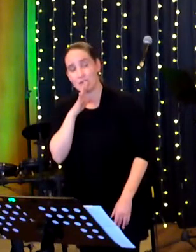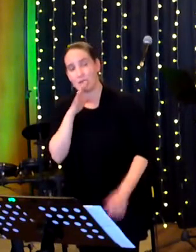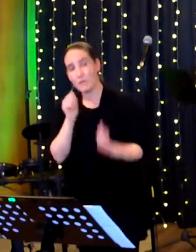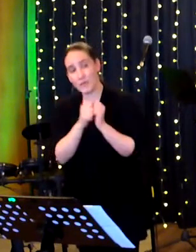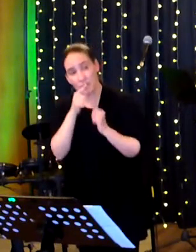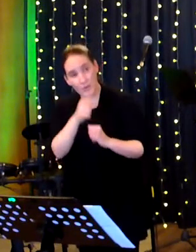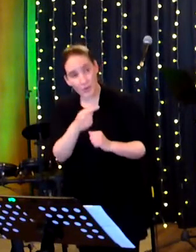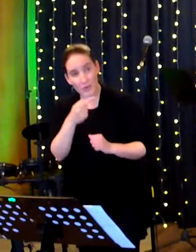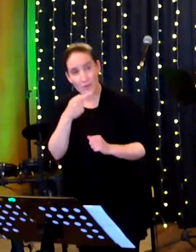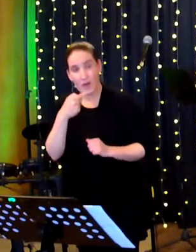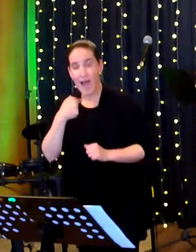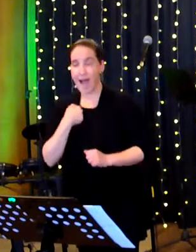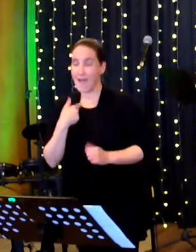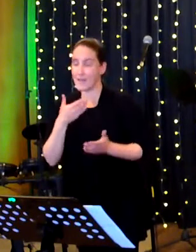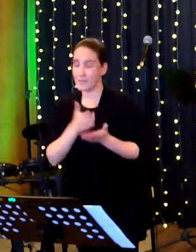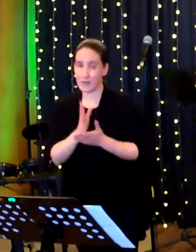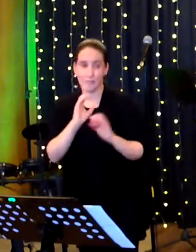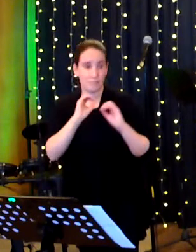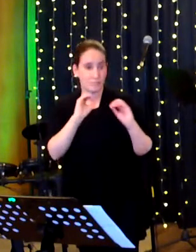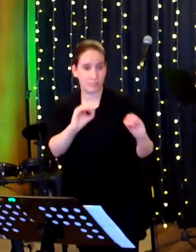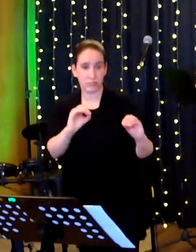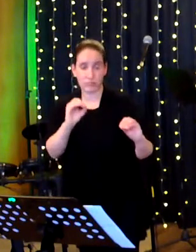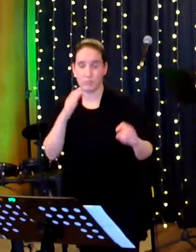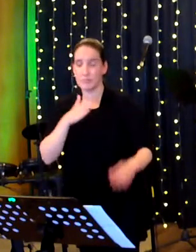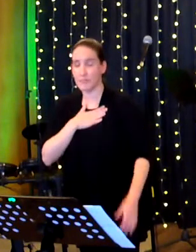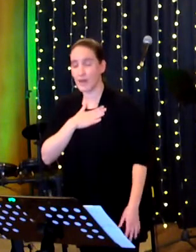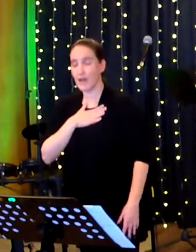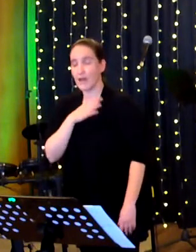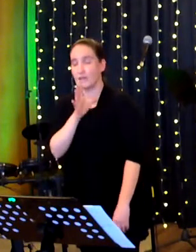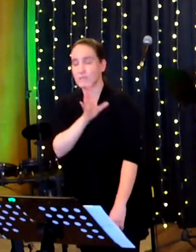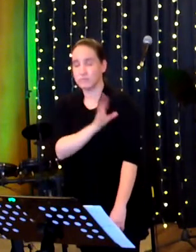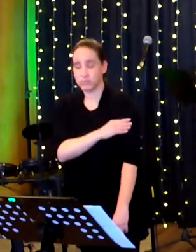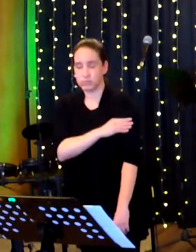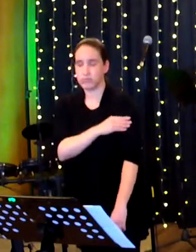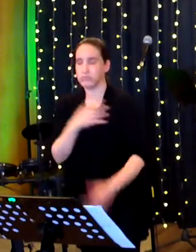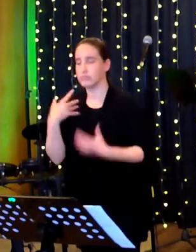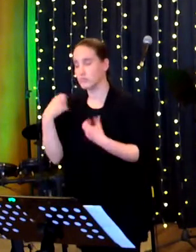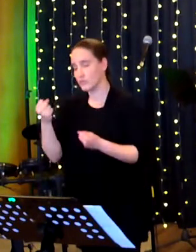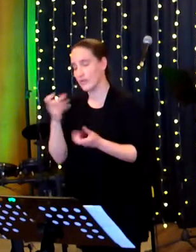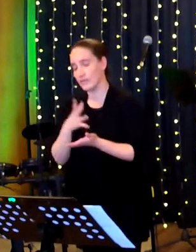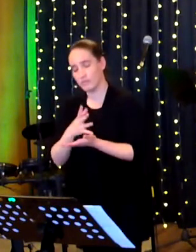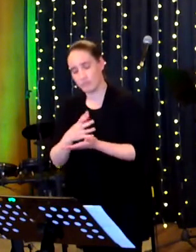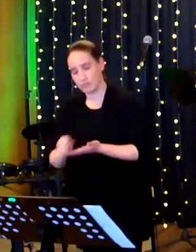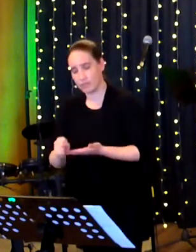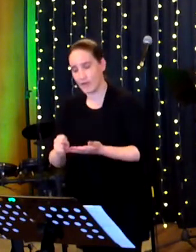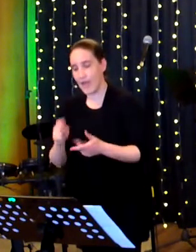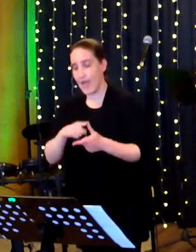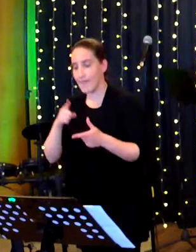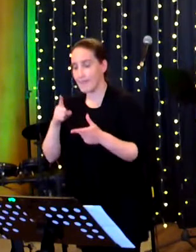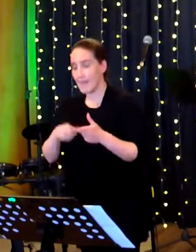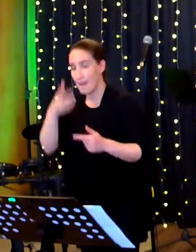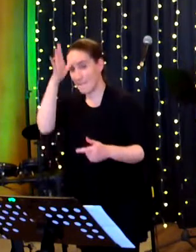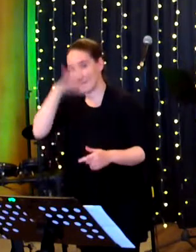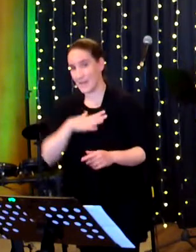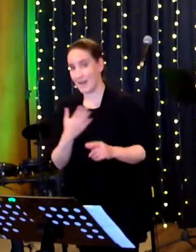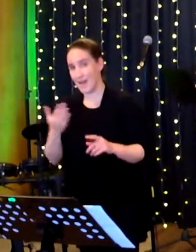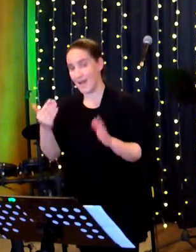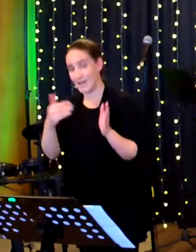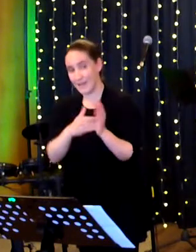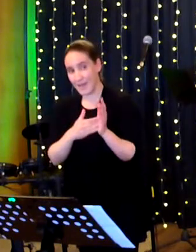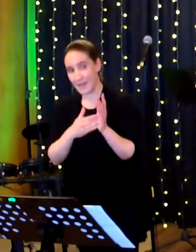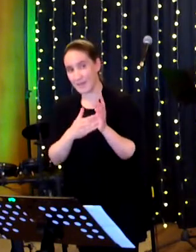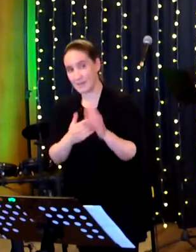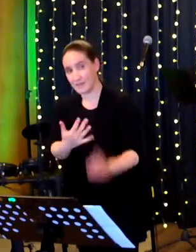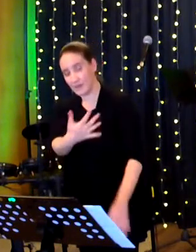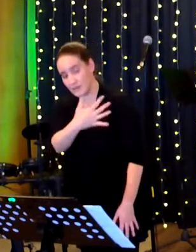gone, and I can barely breathe.' Then the one who looked like a man touched me again, and I felt